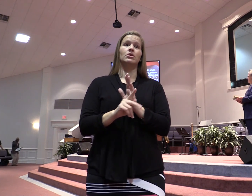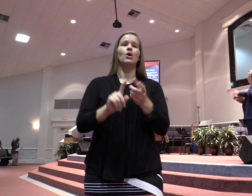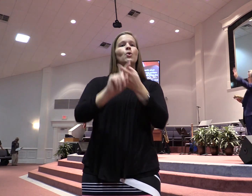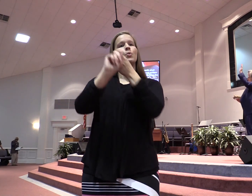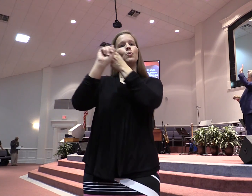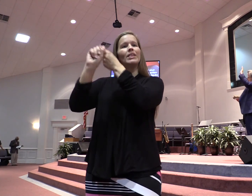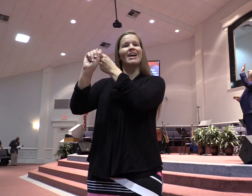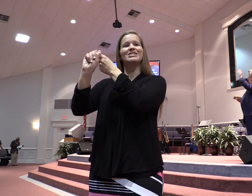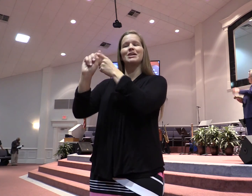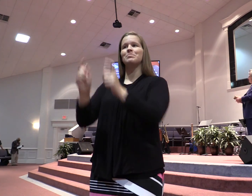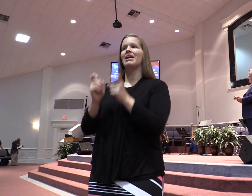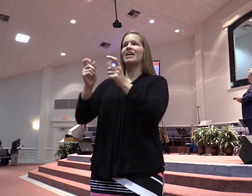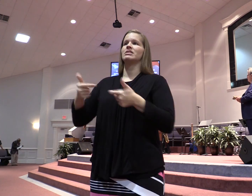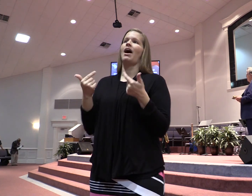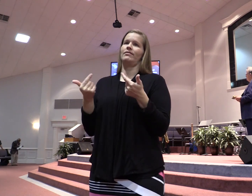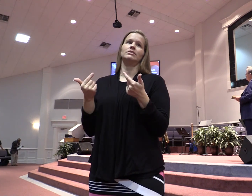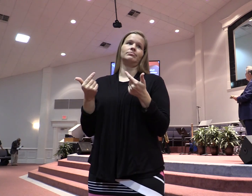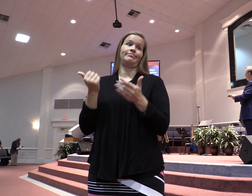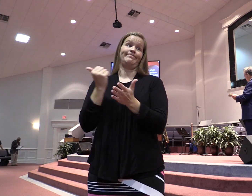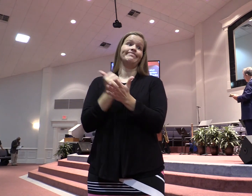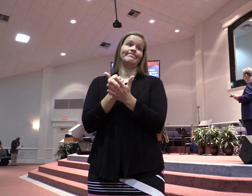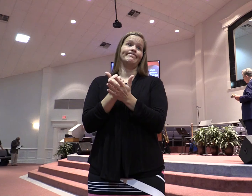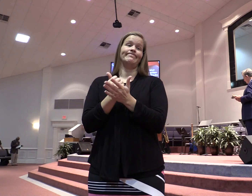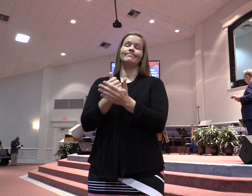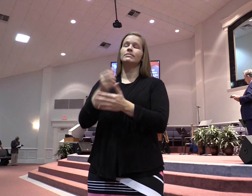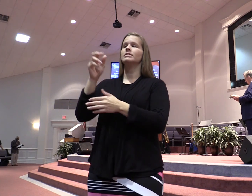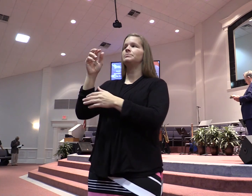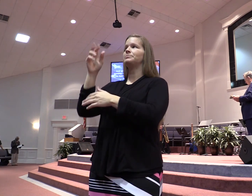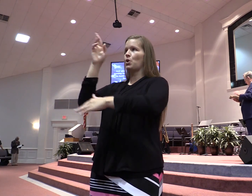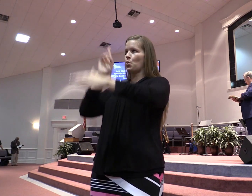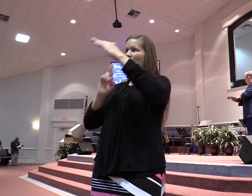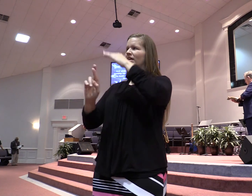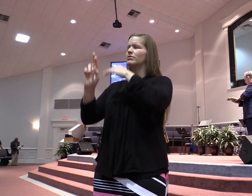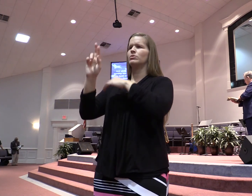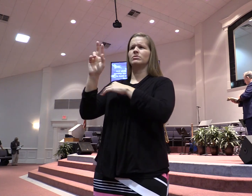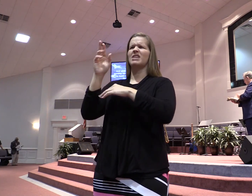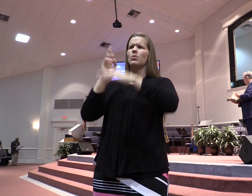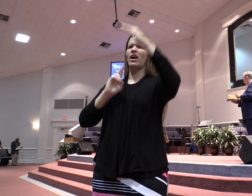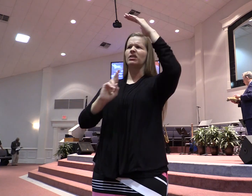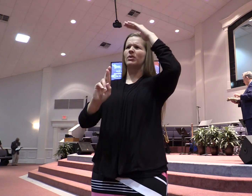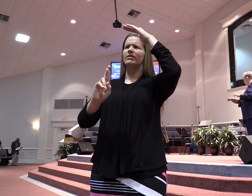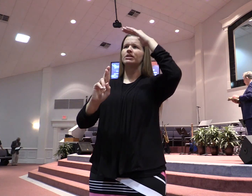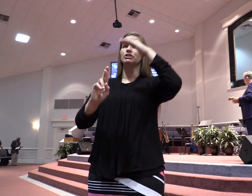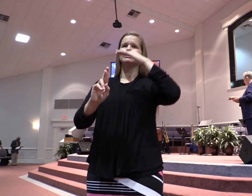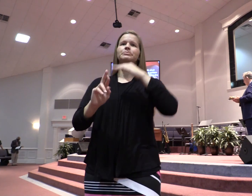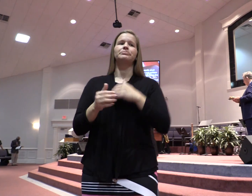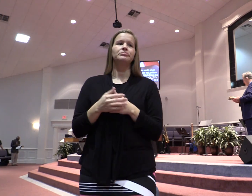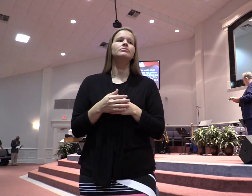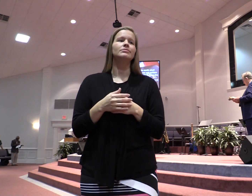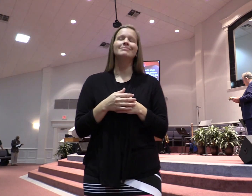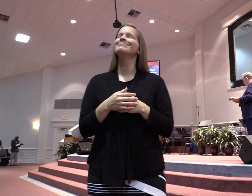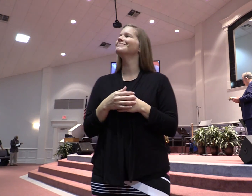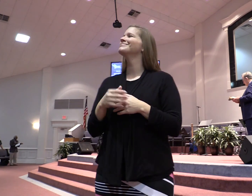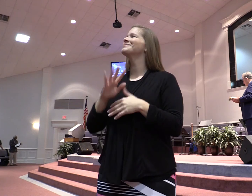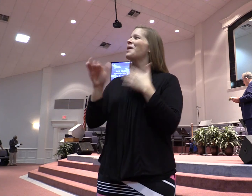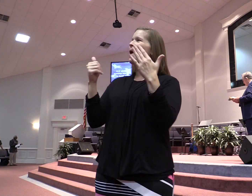life. Amen. Amen. Here we go. Revelation 13 and 8. Turn there and follow along as I read. And